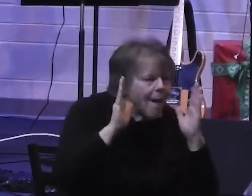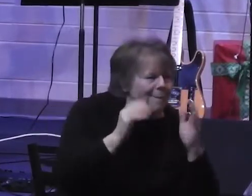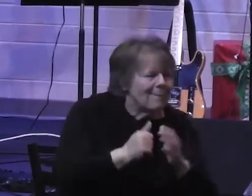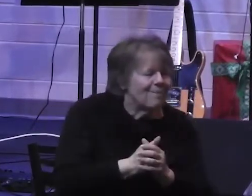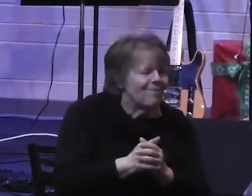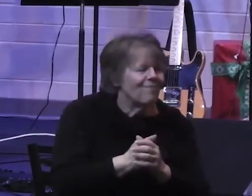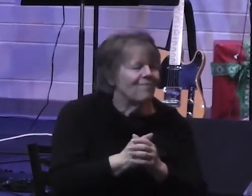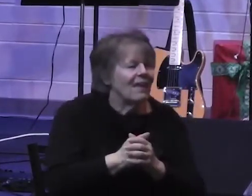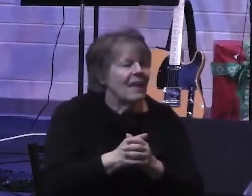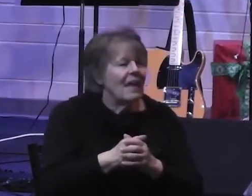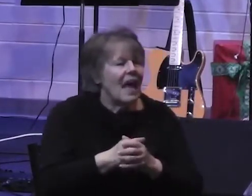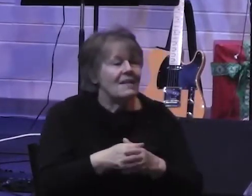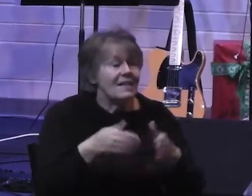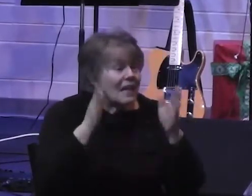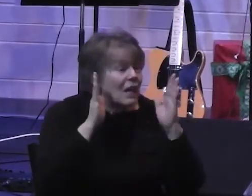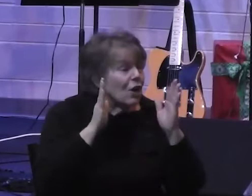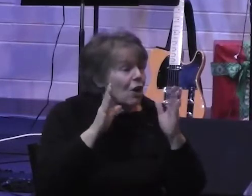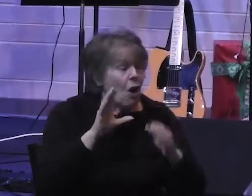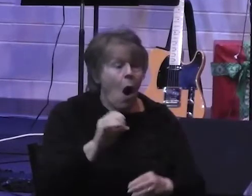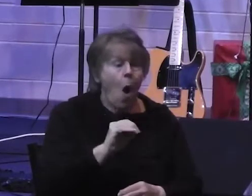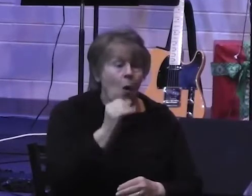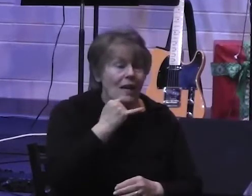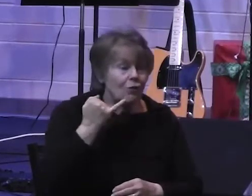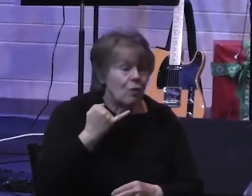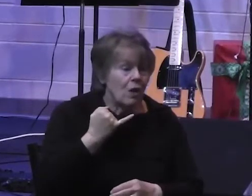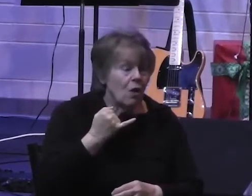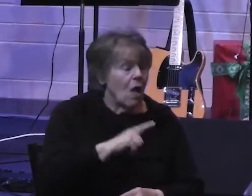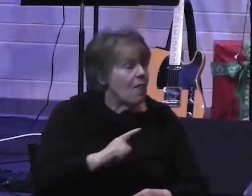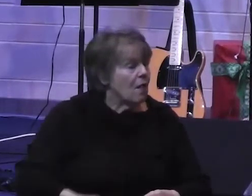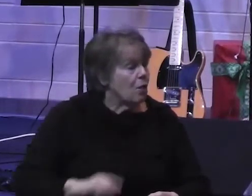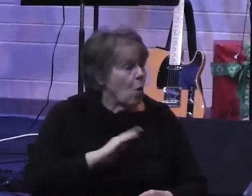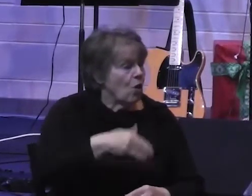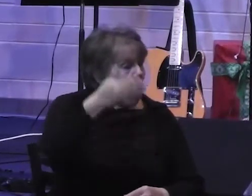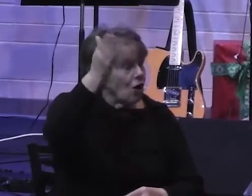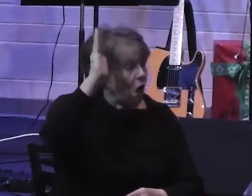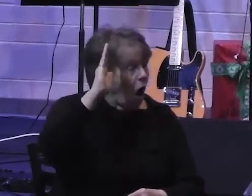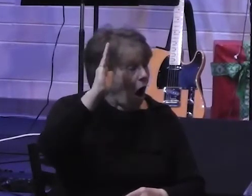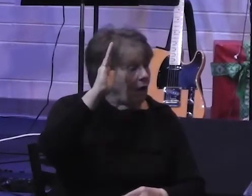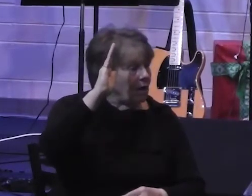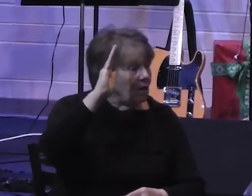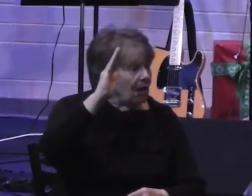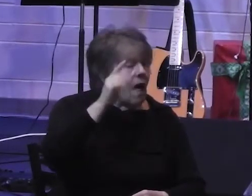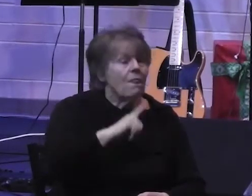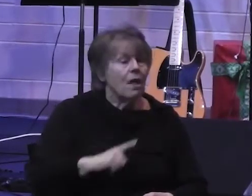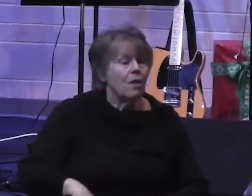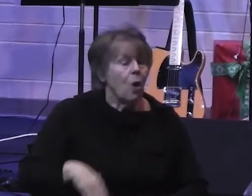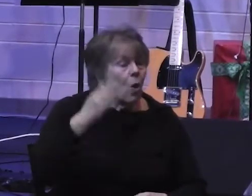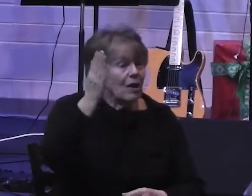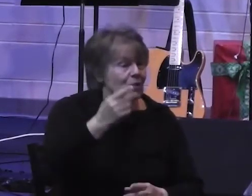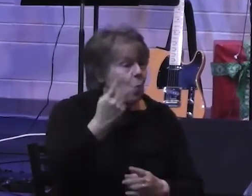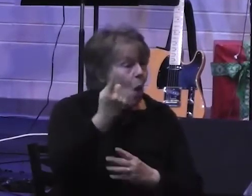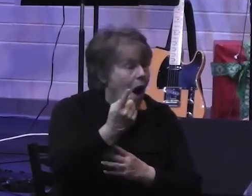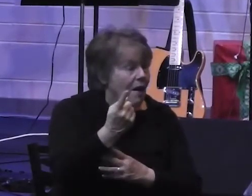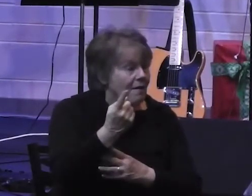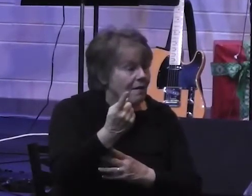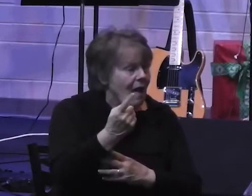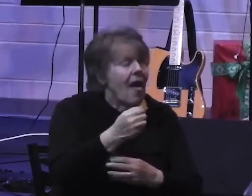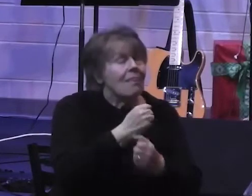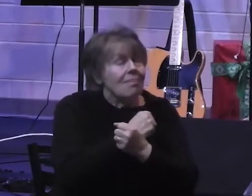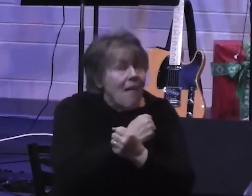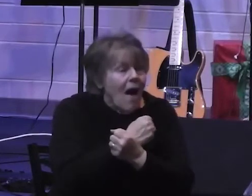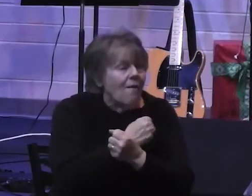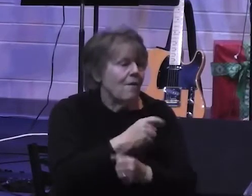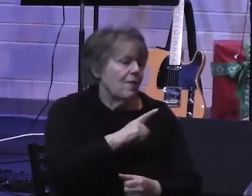of the verse. And it says, hear, O Israel, the Lord our God, the Lord is one. This part's the law. Love the Lord your